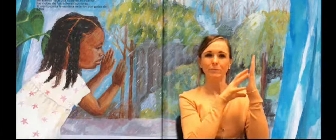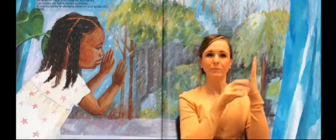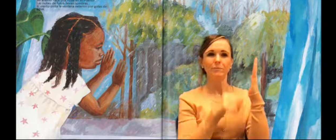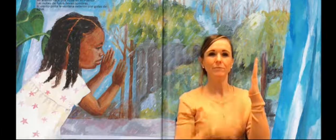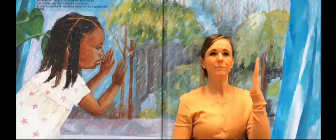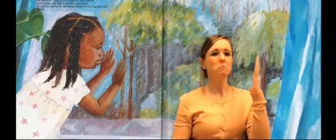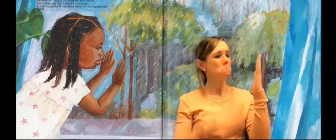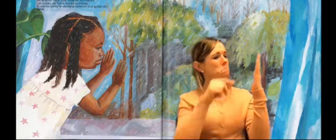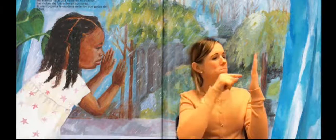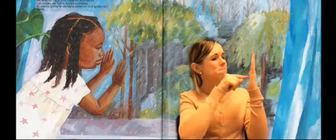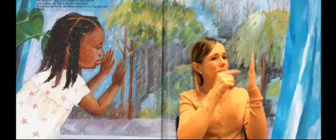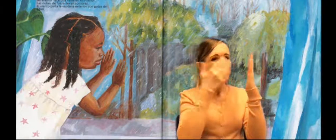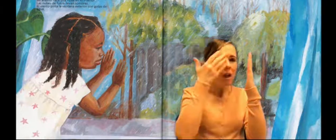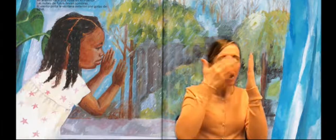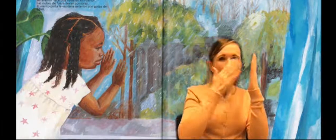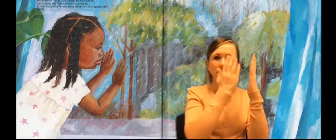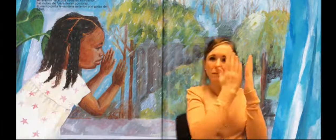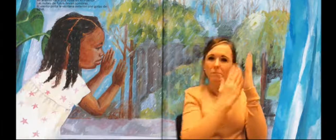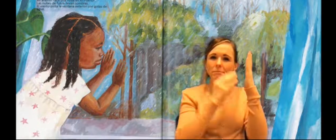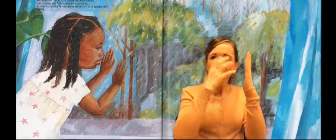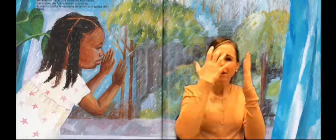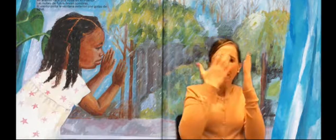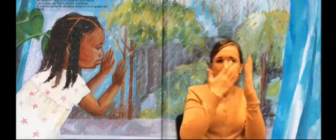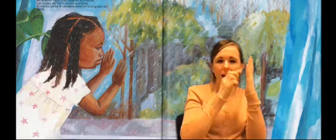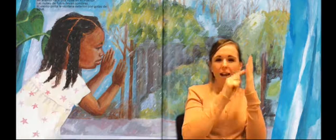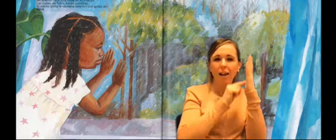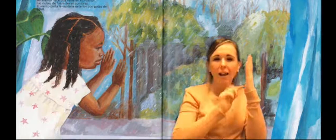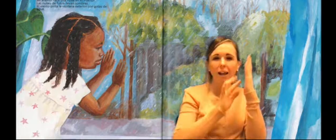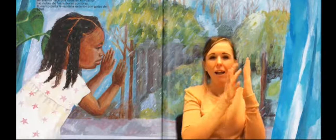A cloud on the window.